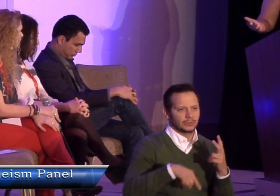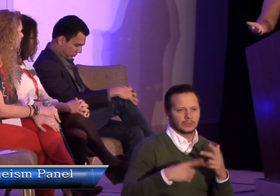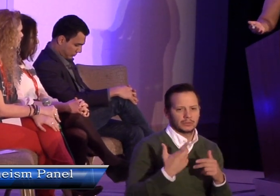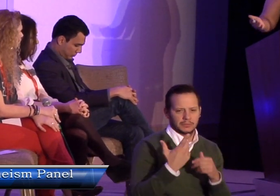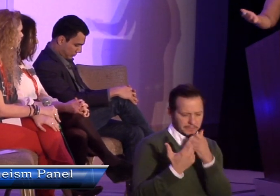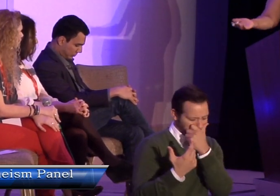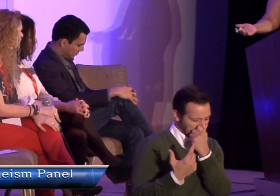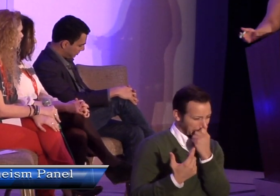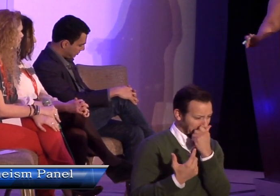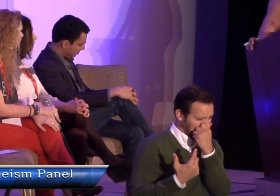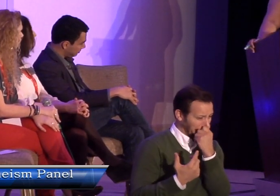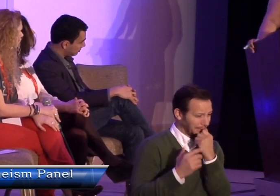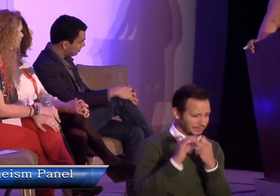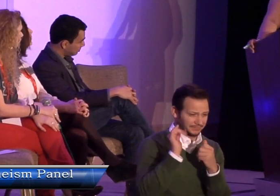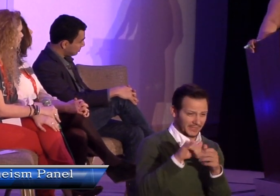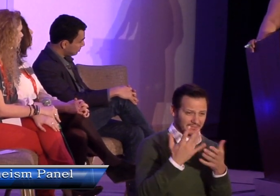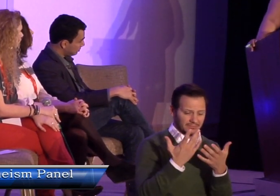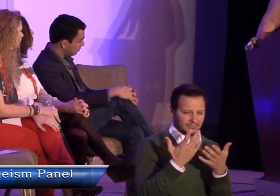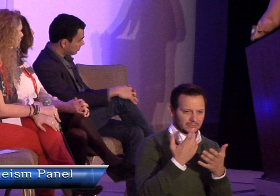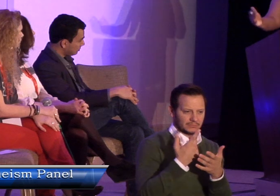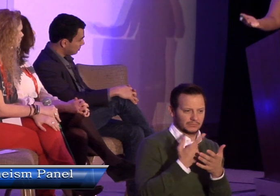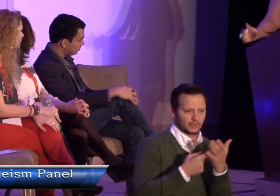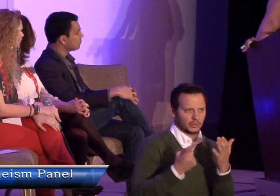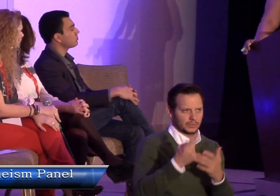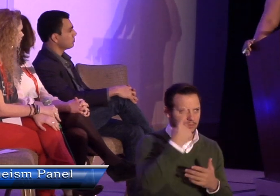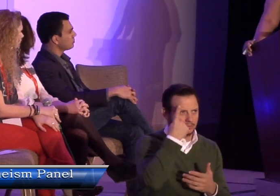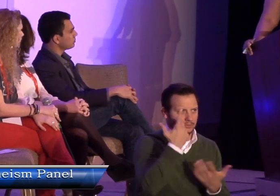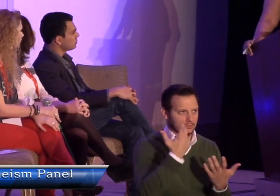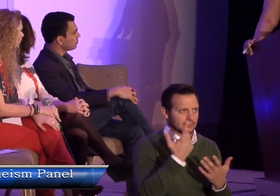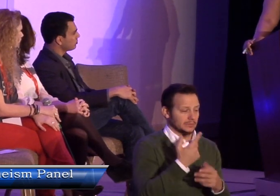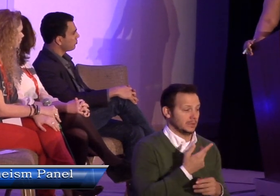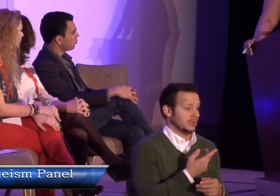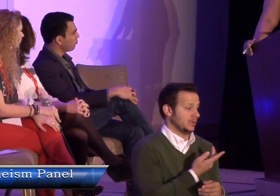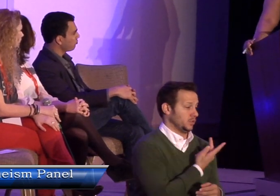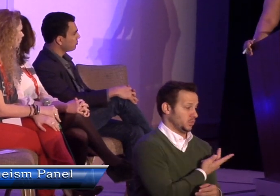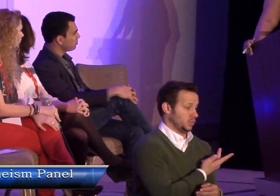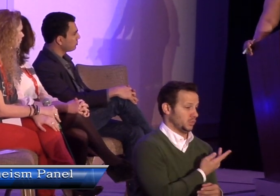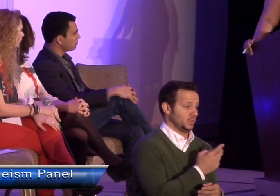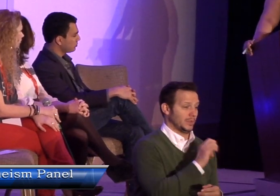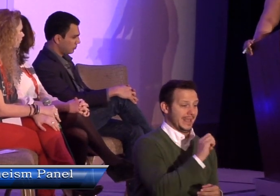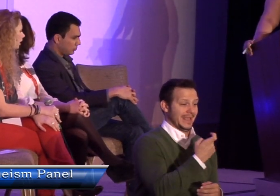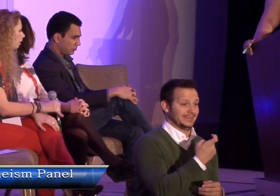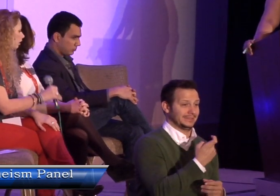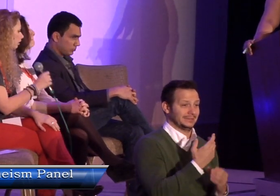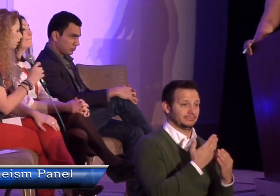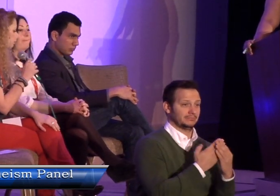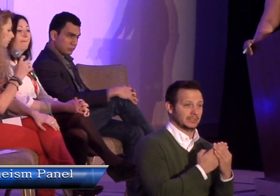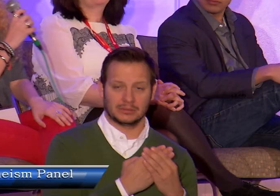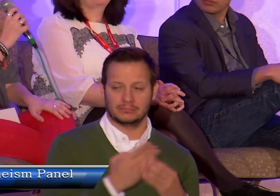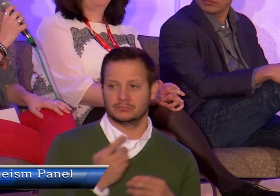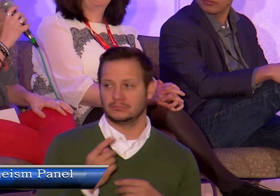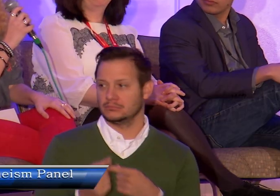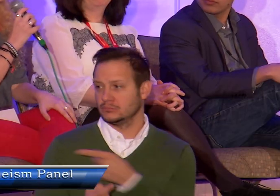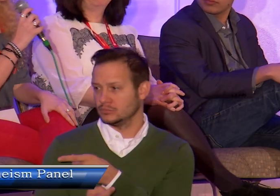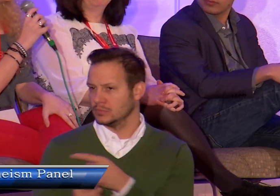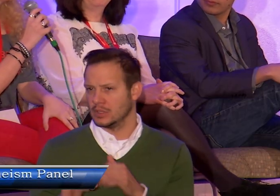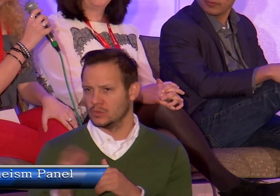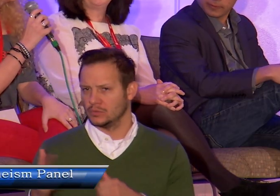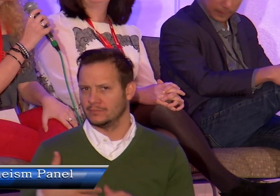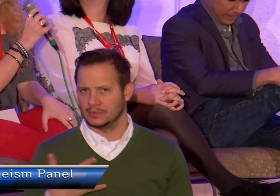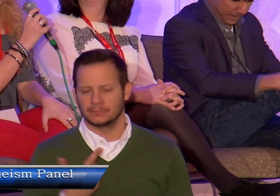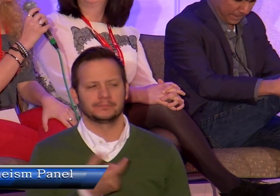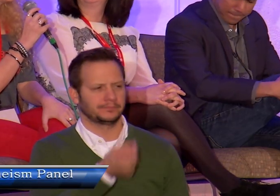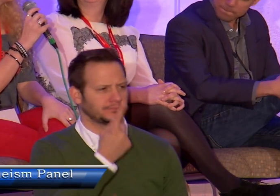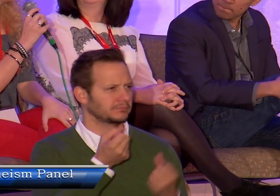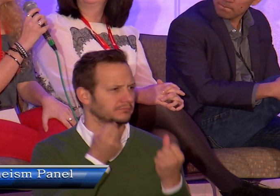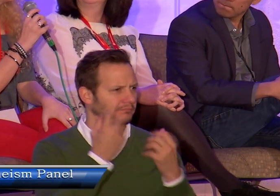bring to mind much of what our two ex-Muslims on the panel are talking about? There are a lot of